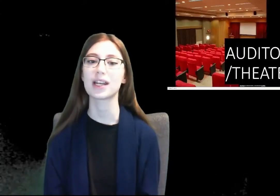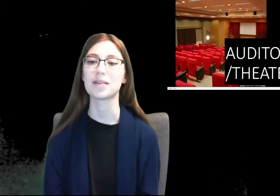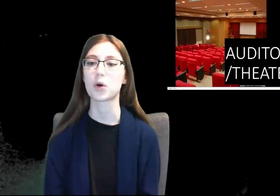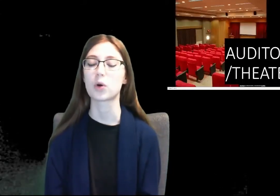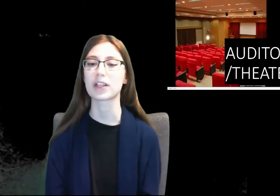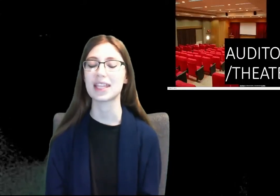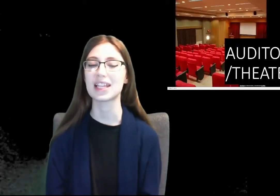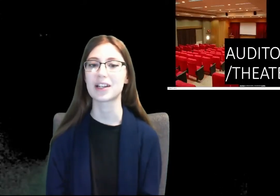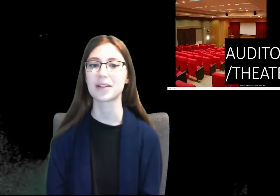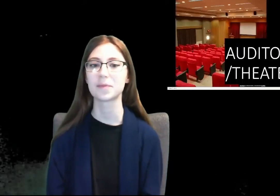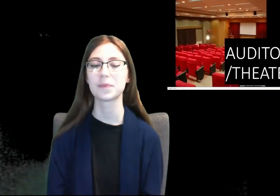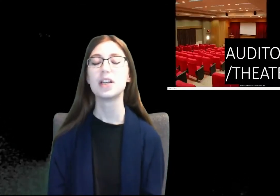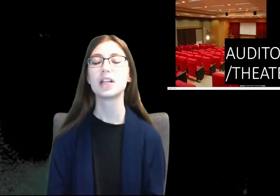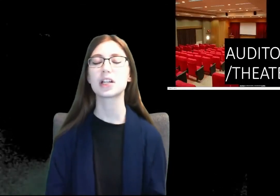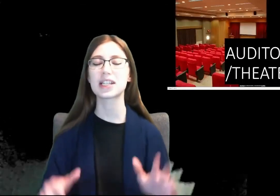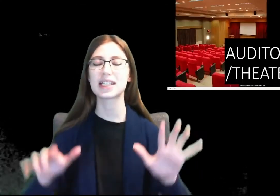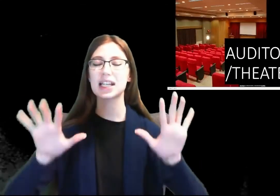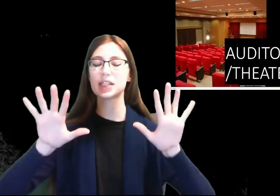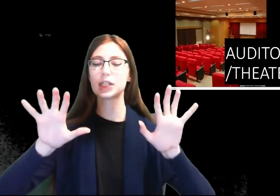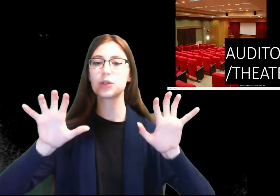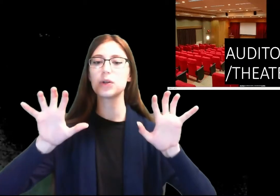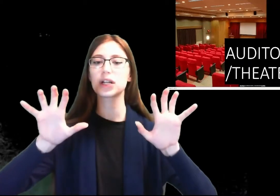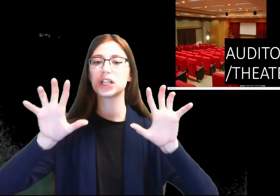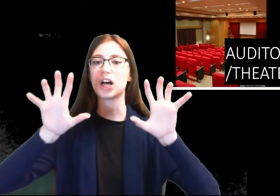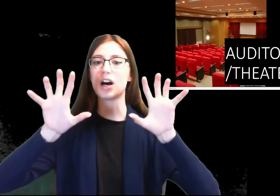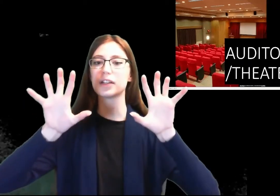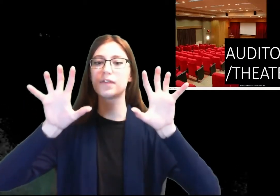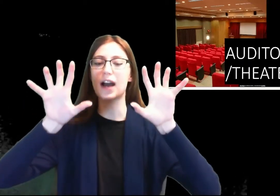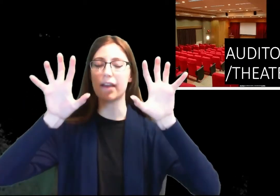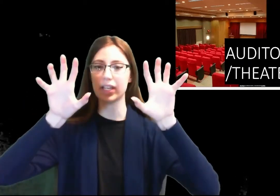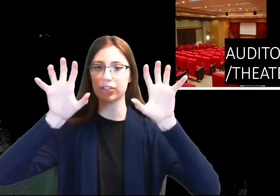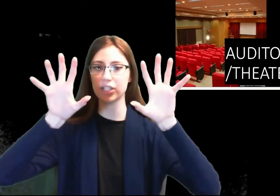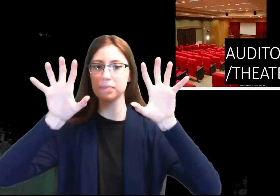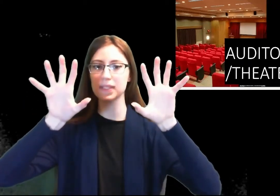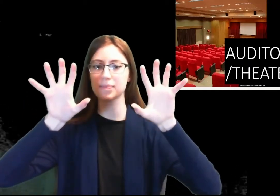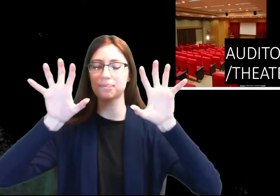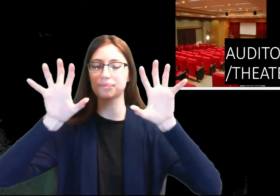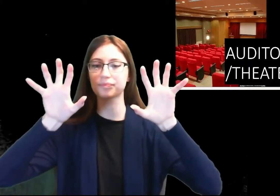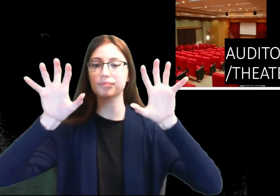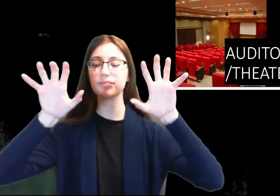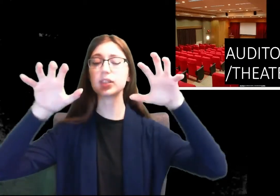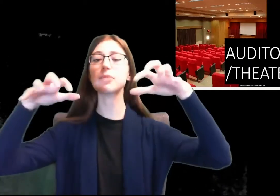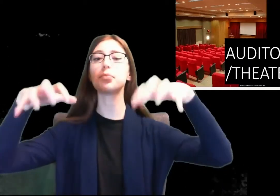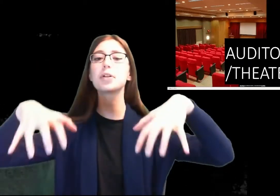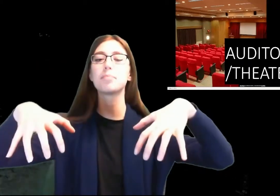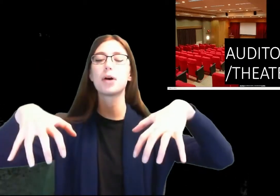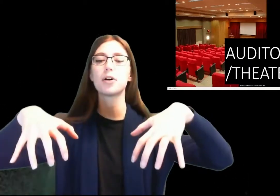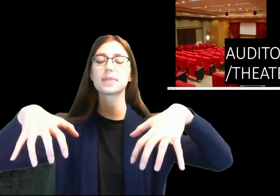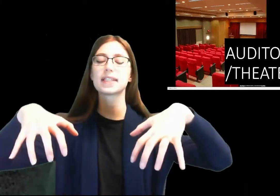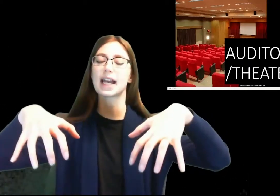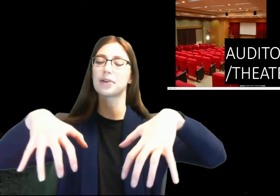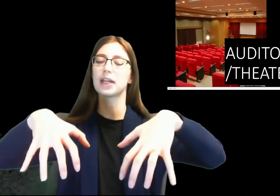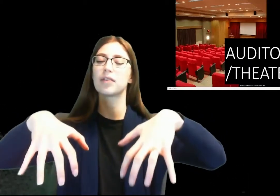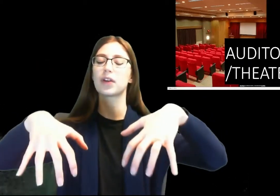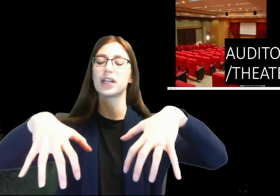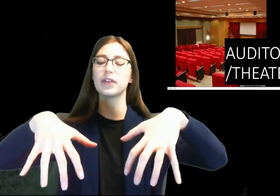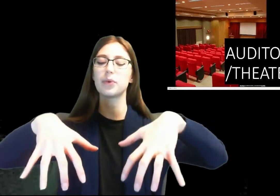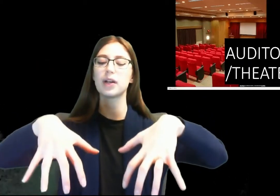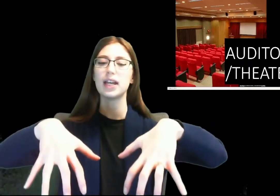Auditorium or theater. You're going to take two clawed 5 hand shapes, put them palms down in front of you,